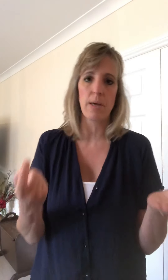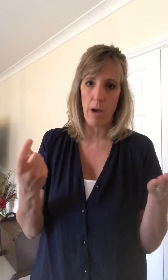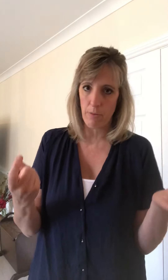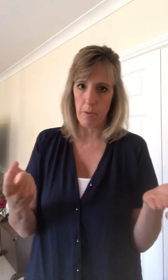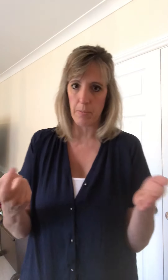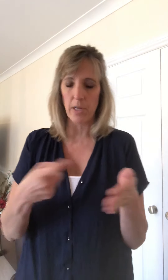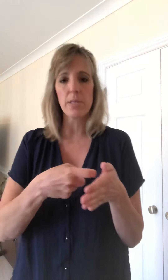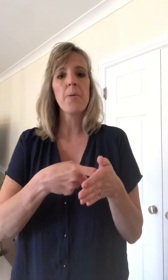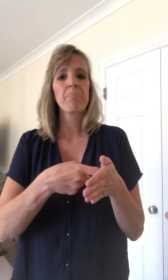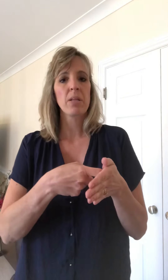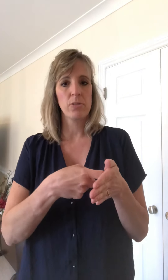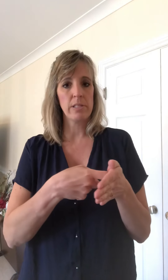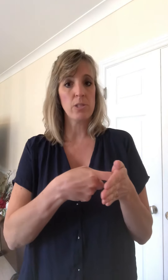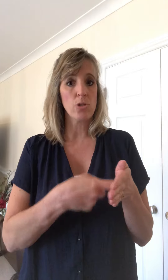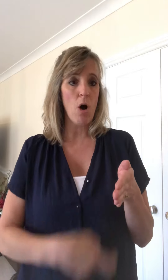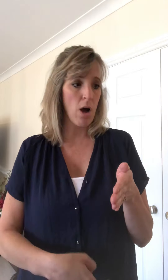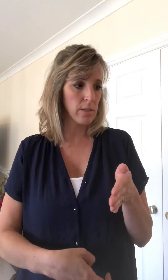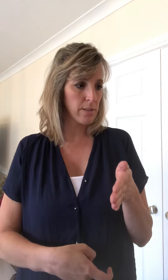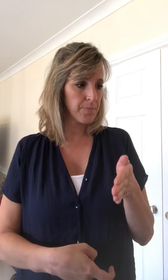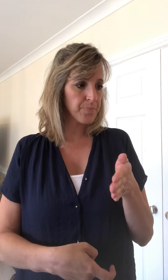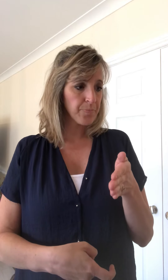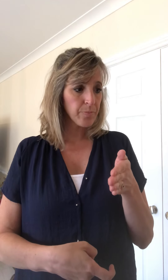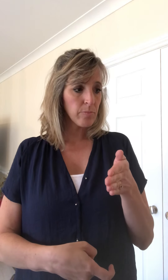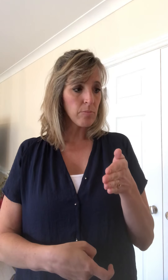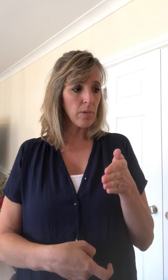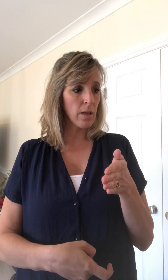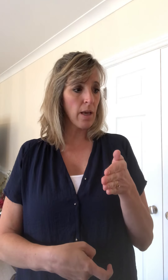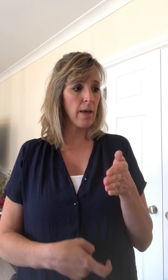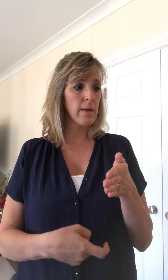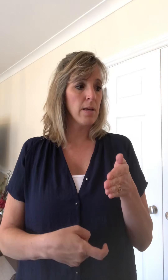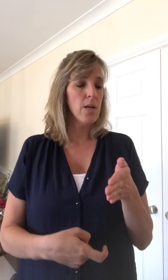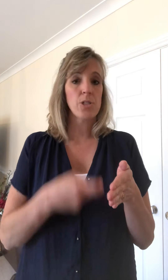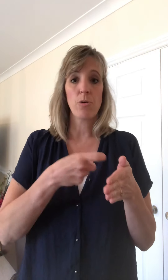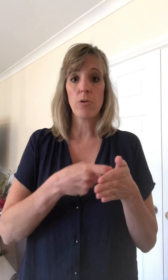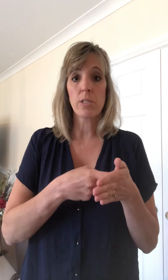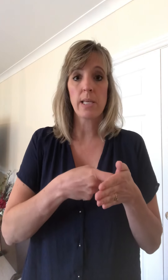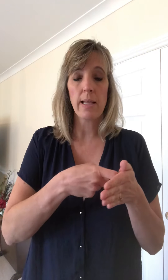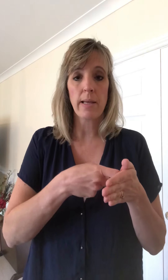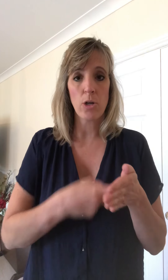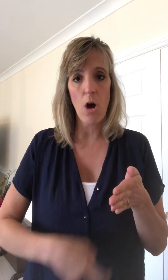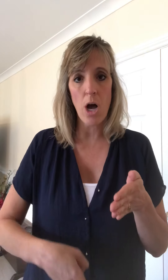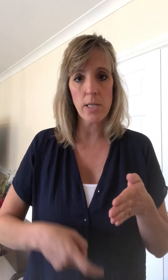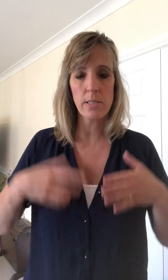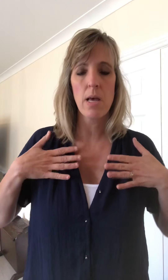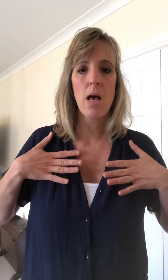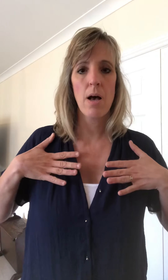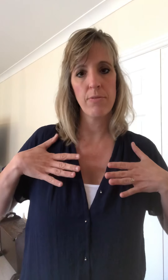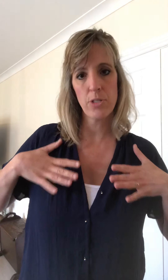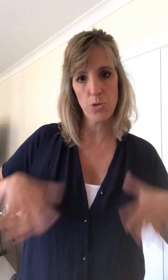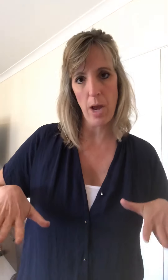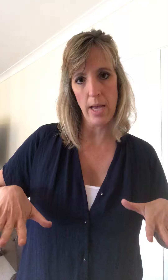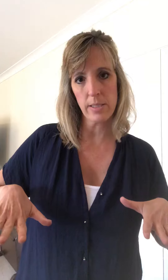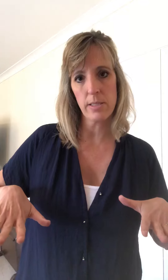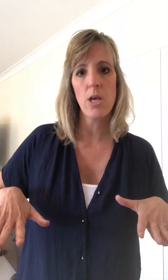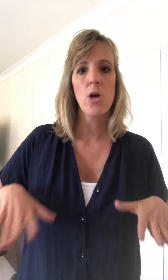I remember it. So this is cost, okay? So you could say like the cost of the dress